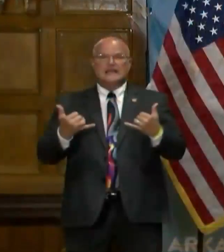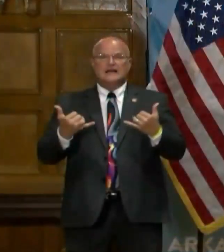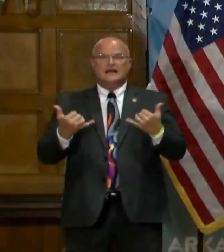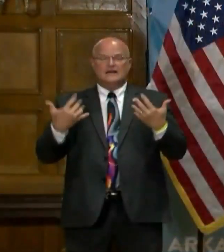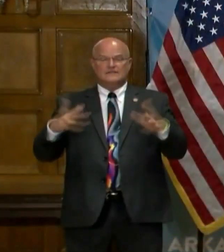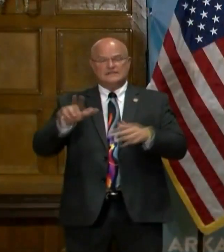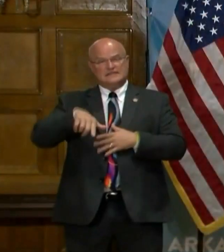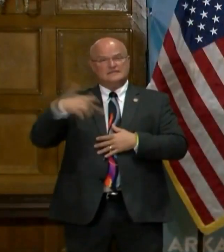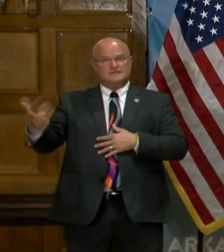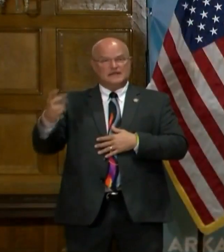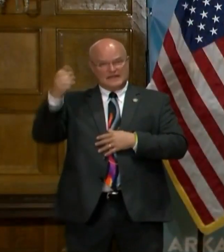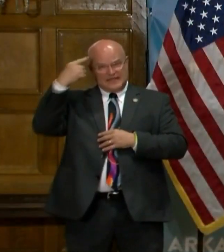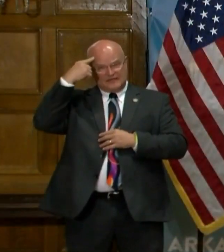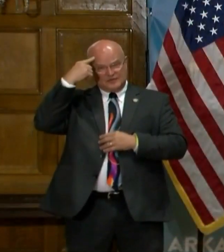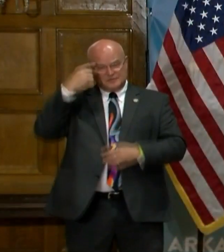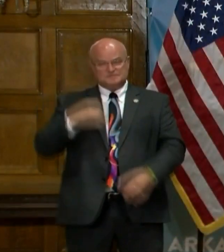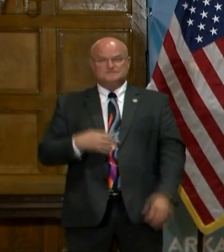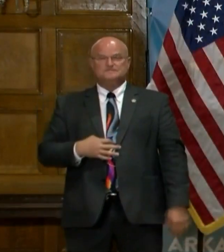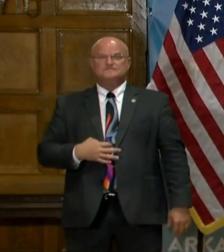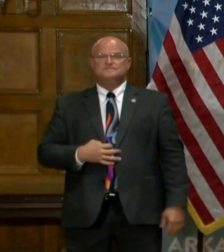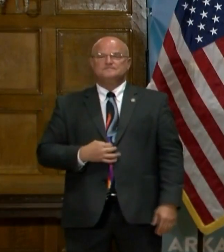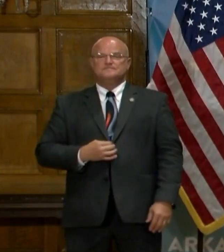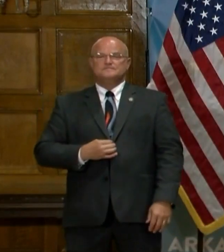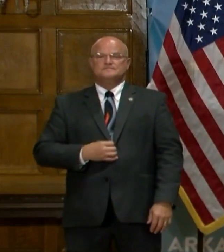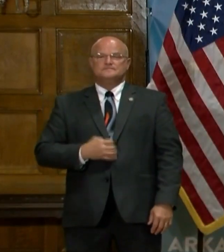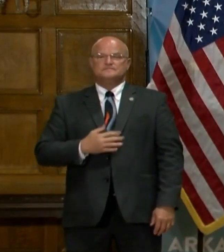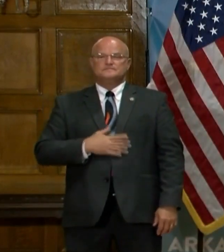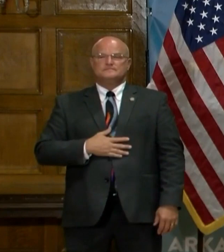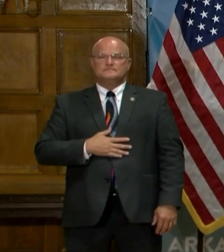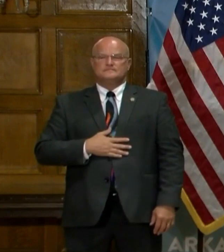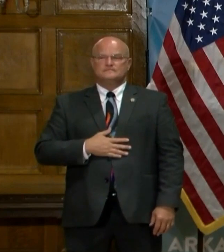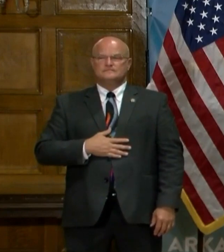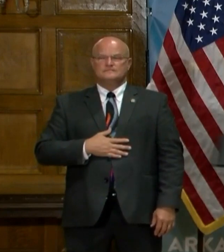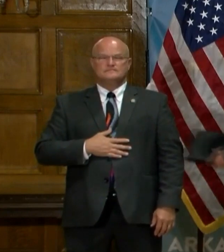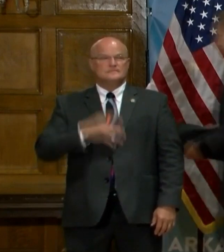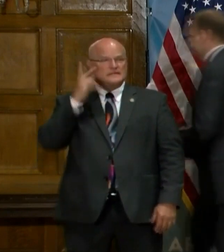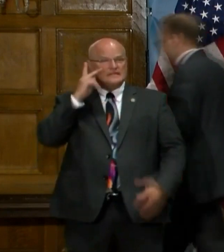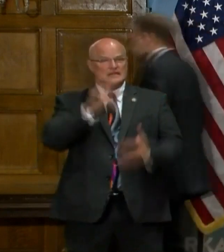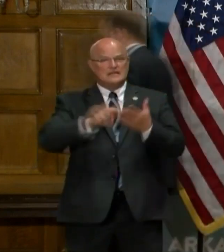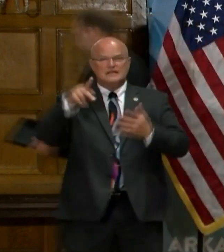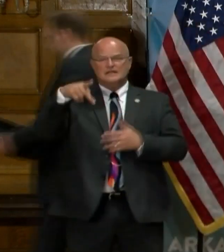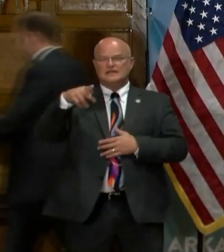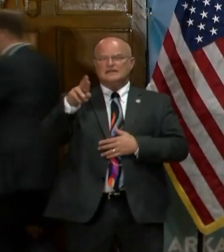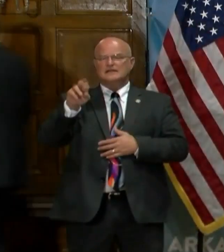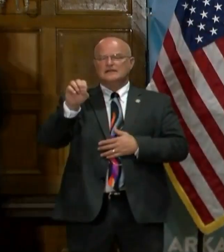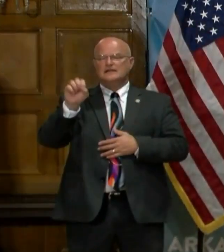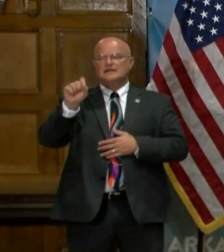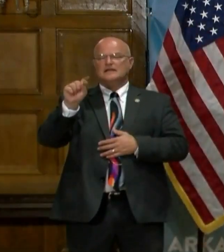that, I'll go ahead and turn it back over to the governor. Thank you, Secretary President.